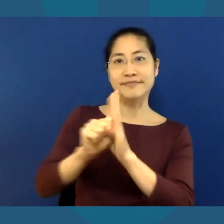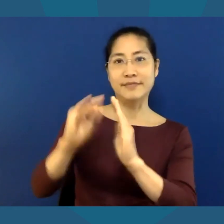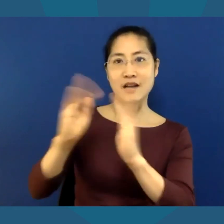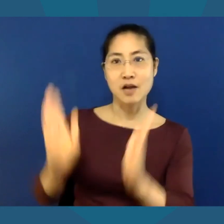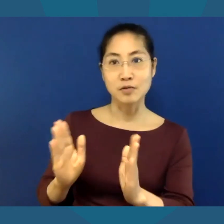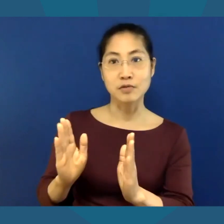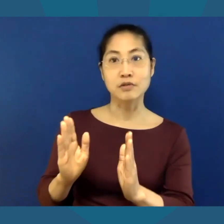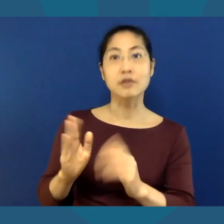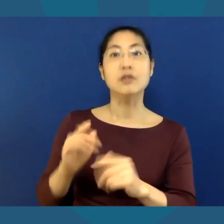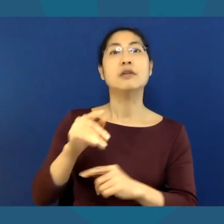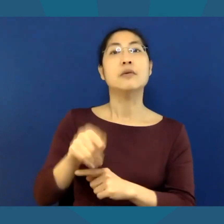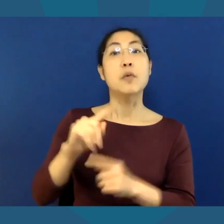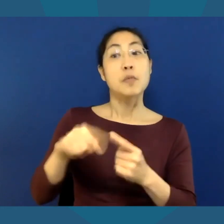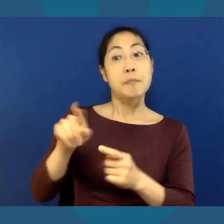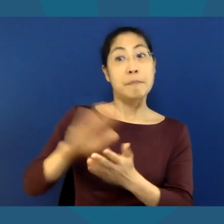for common sense,